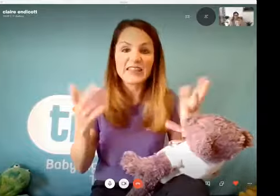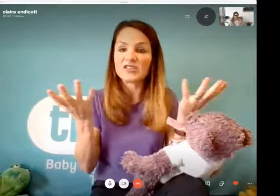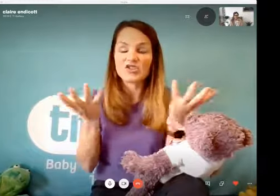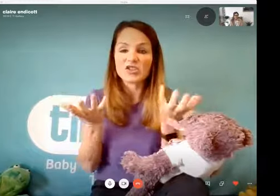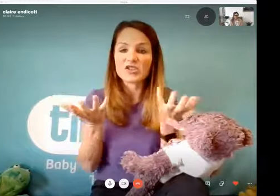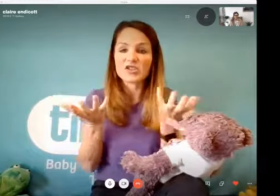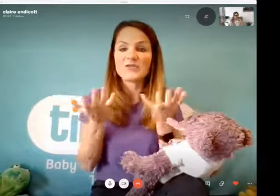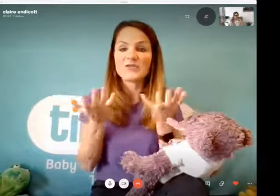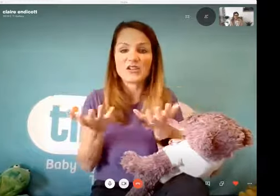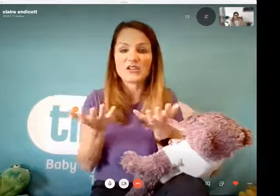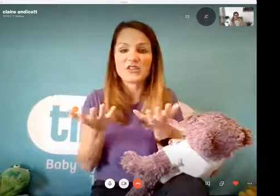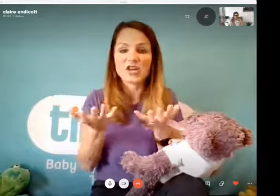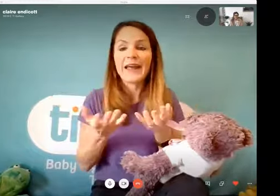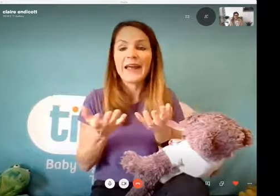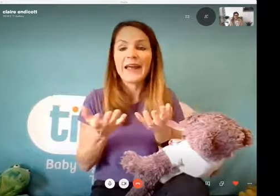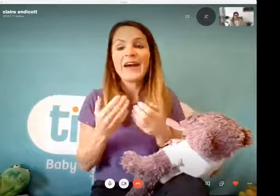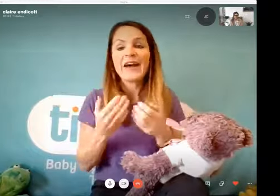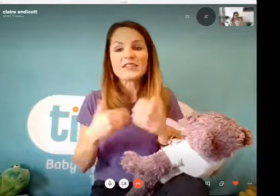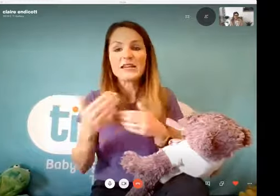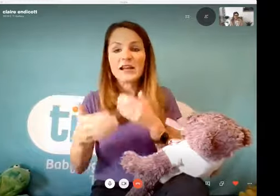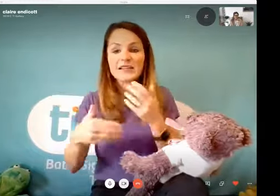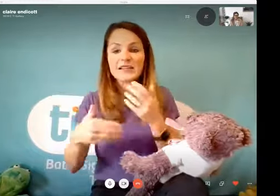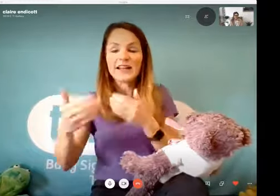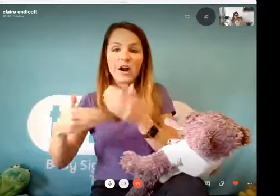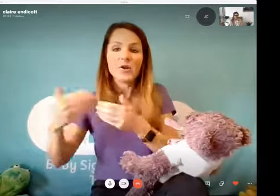a hand gesture. And obviously as they get older, then